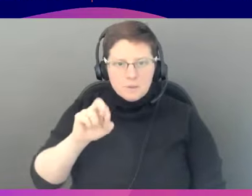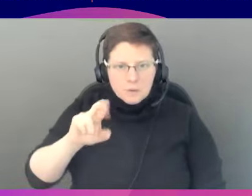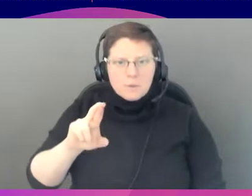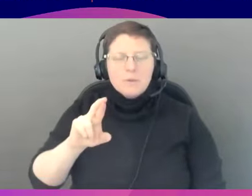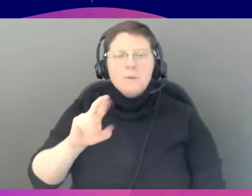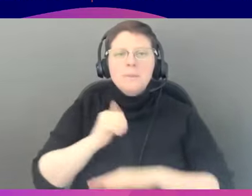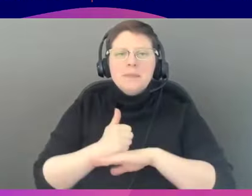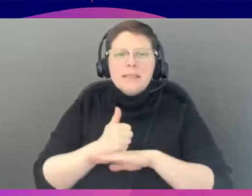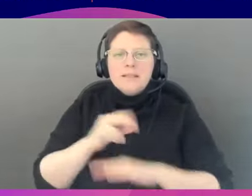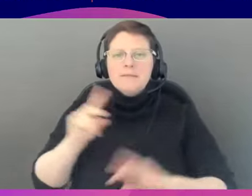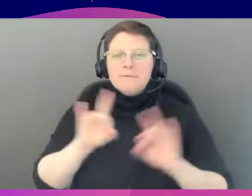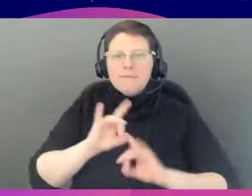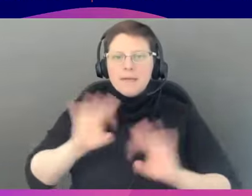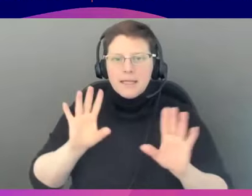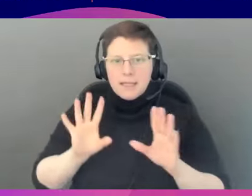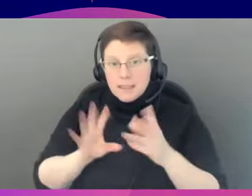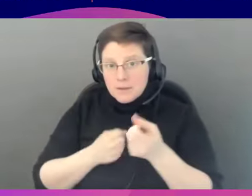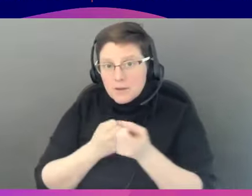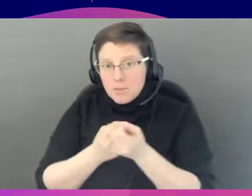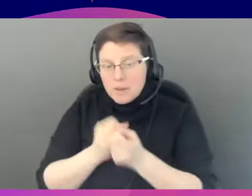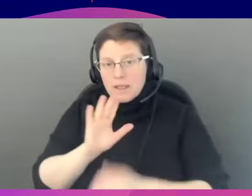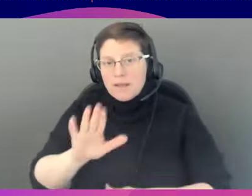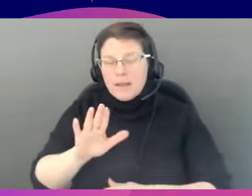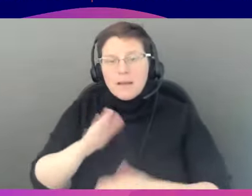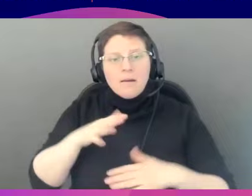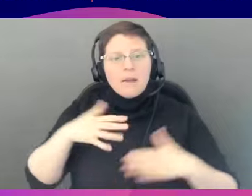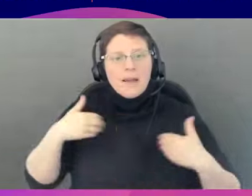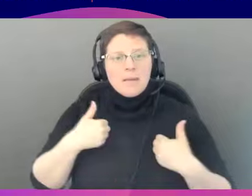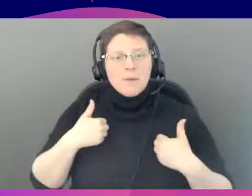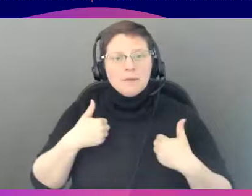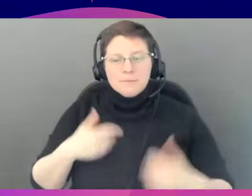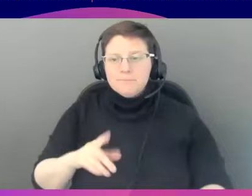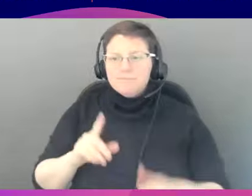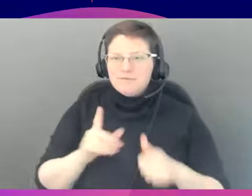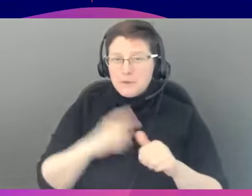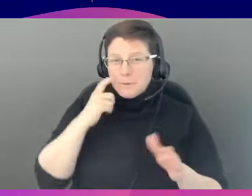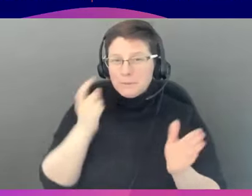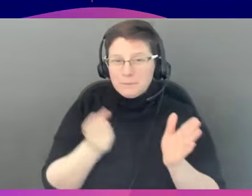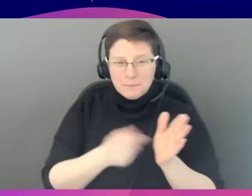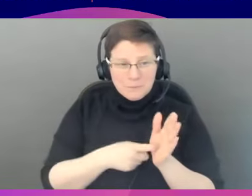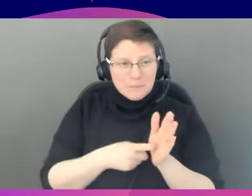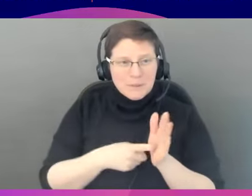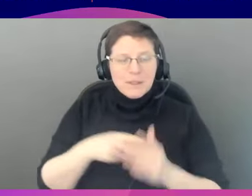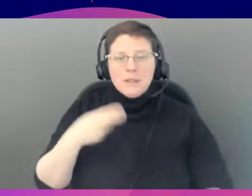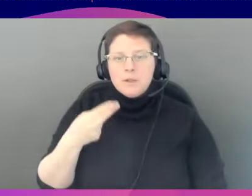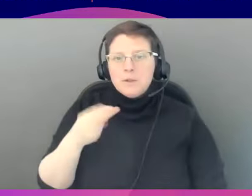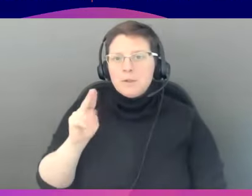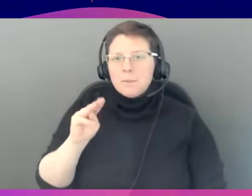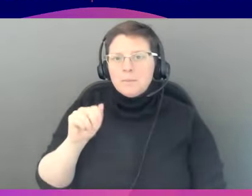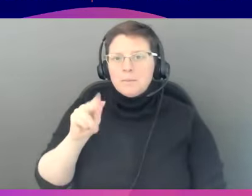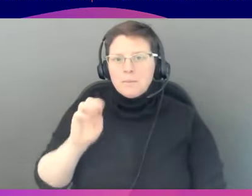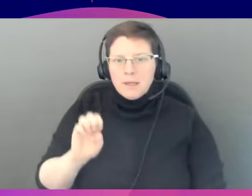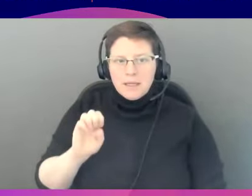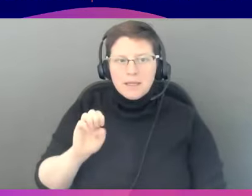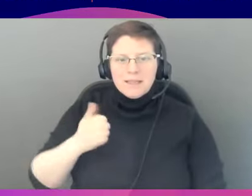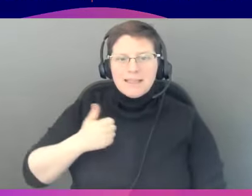So before we jump in, we want to acknowledge that Humane Canada is a remote organization. And